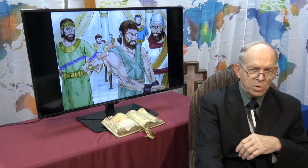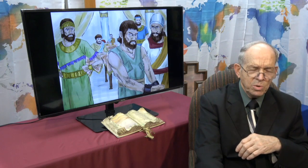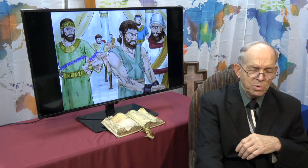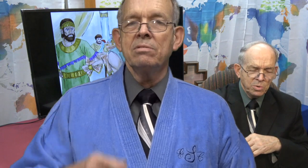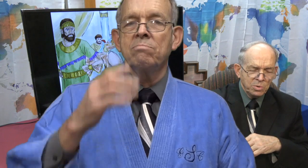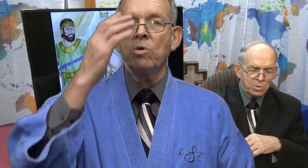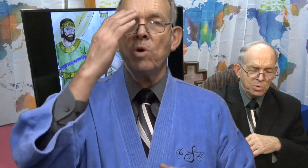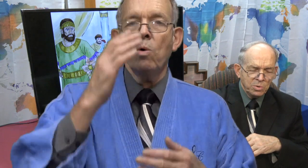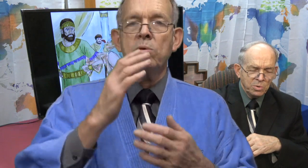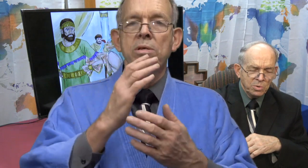You know,